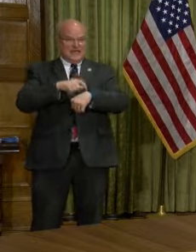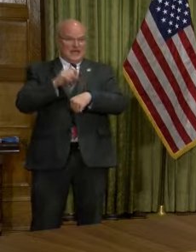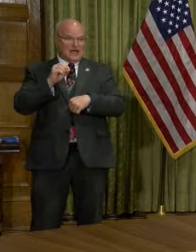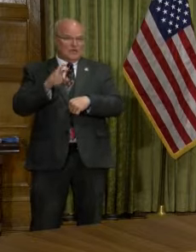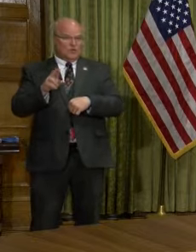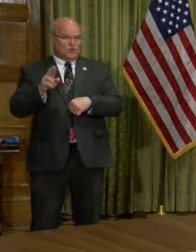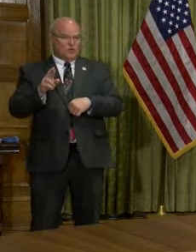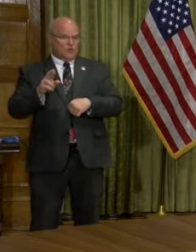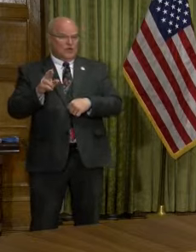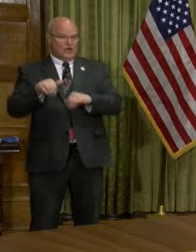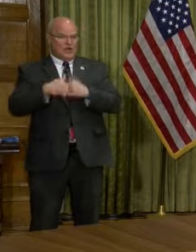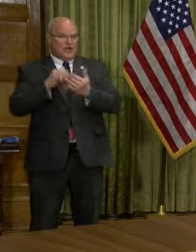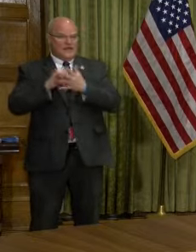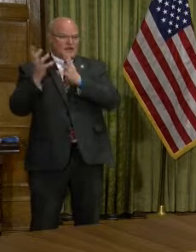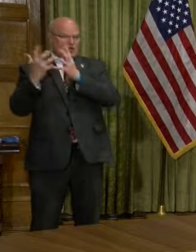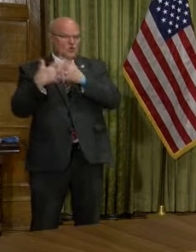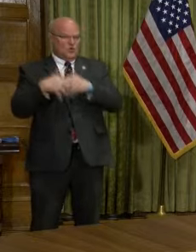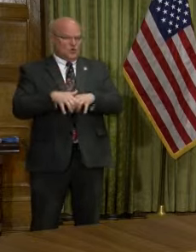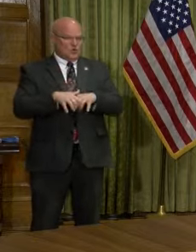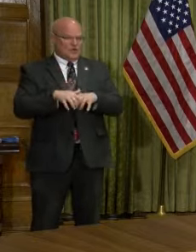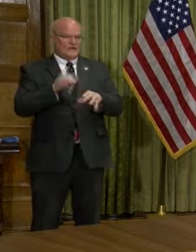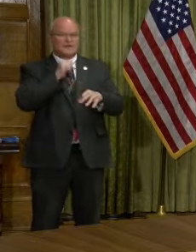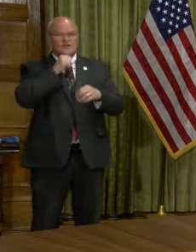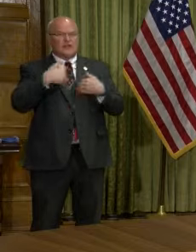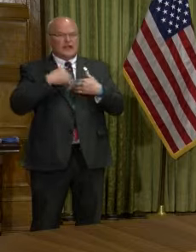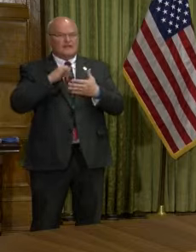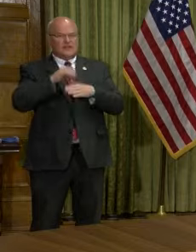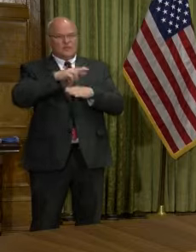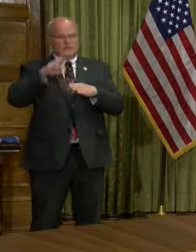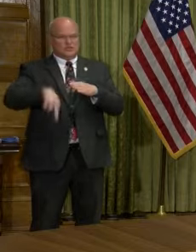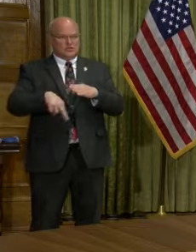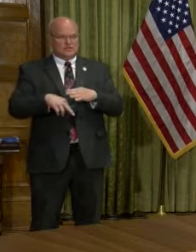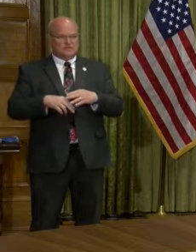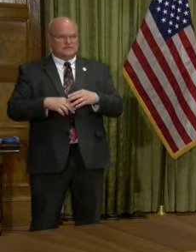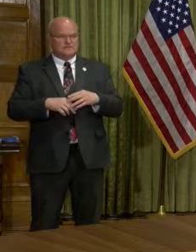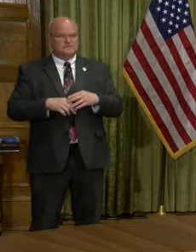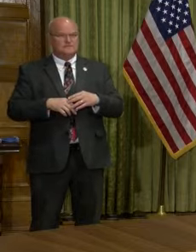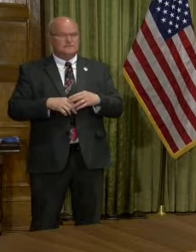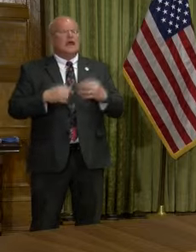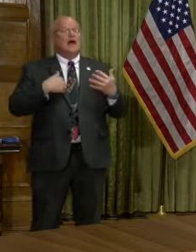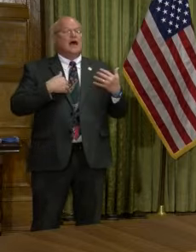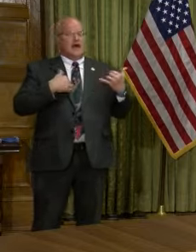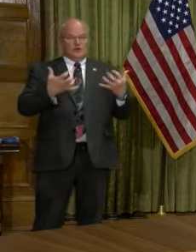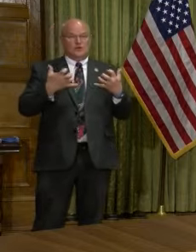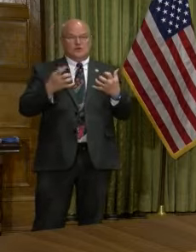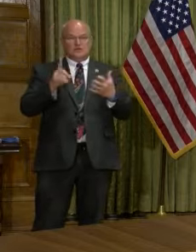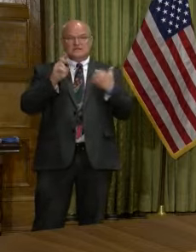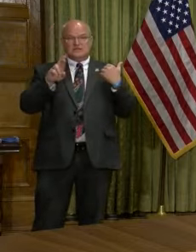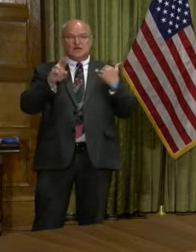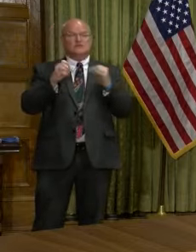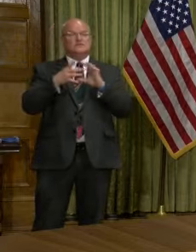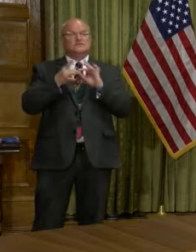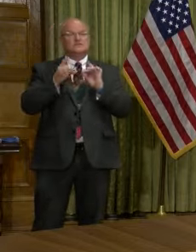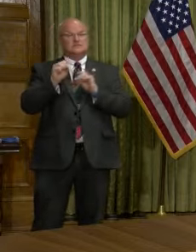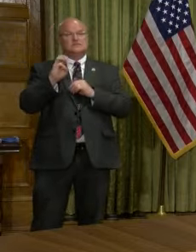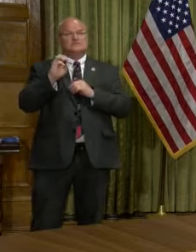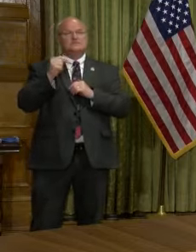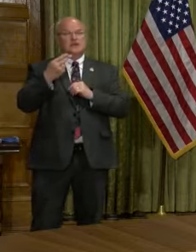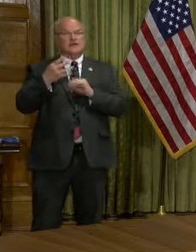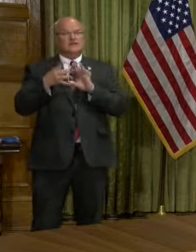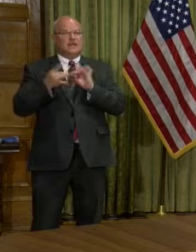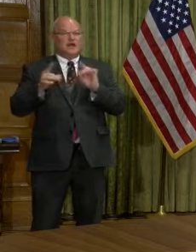or how will that work logistically if they don't have that result? I do want Dr. Smith to comment on that,